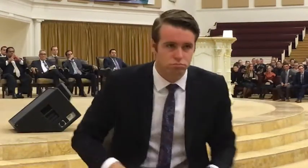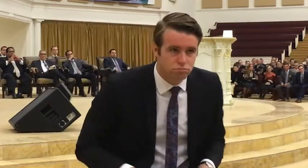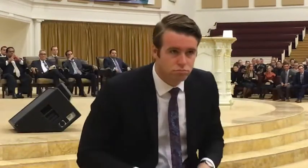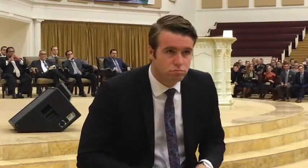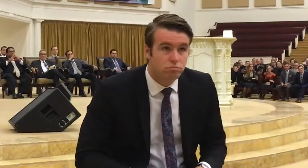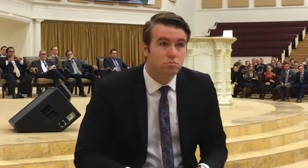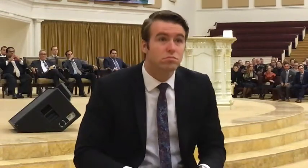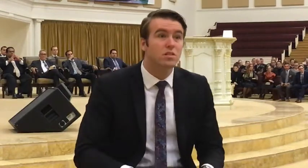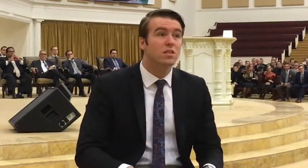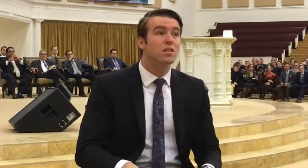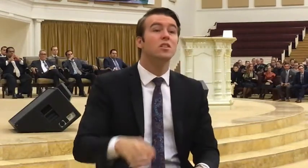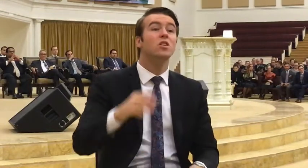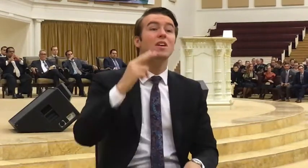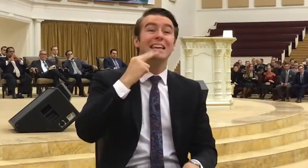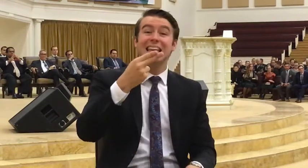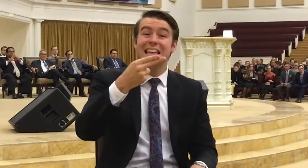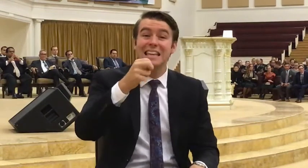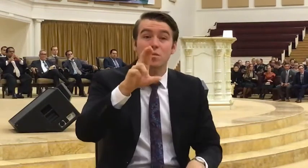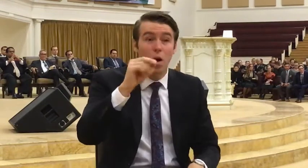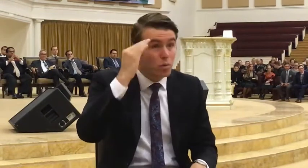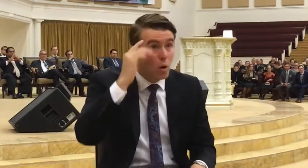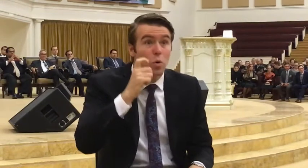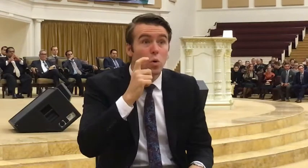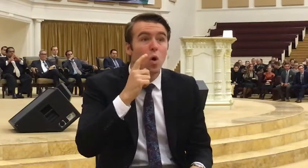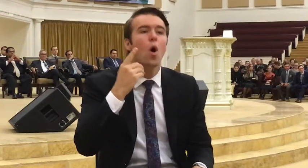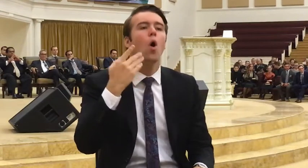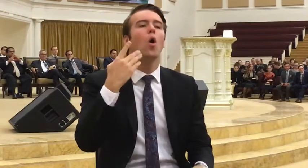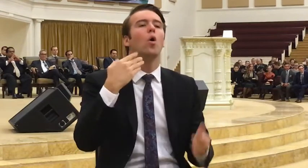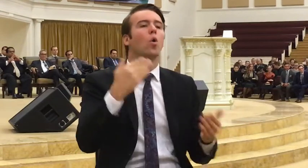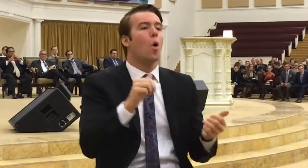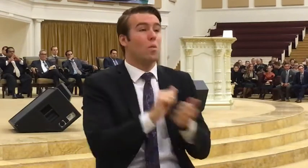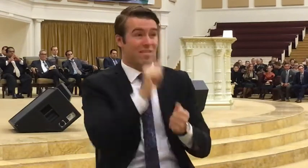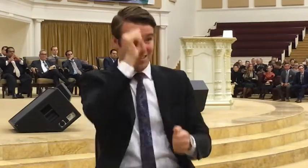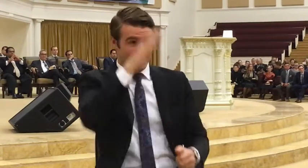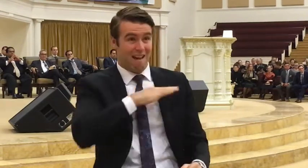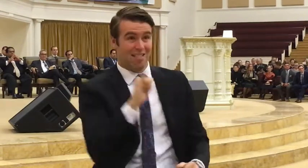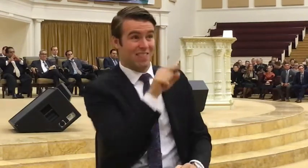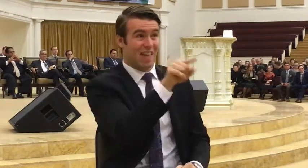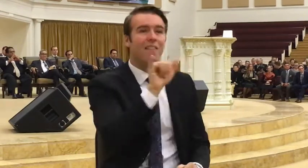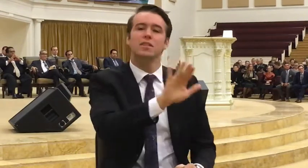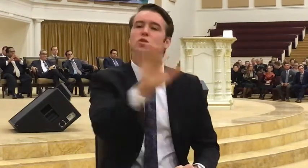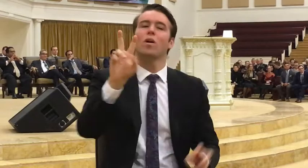Know some heroes, guys? Go rub shoulders with guys like that.